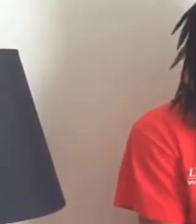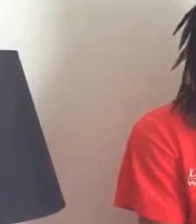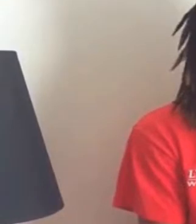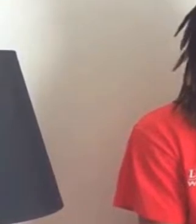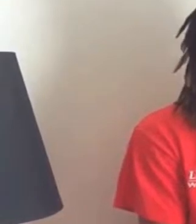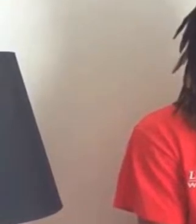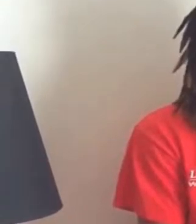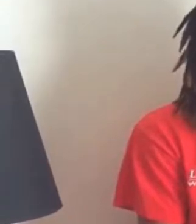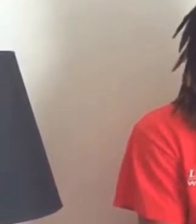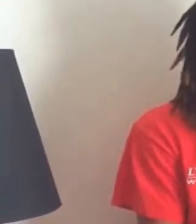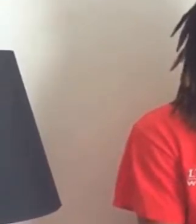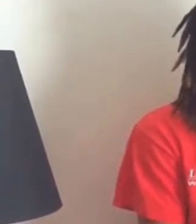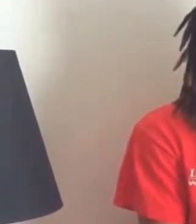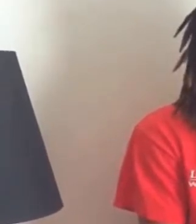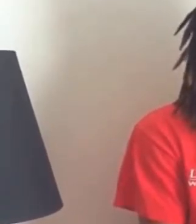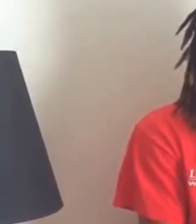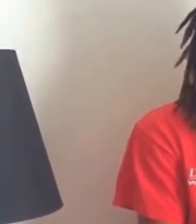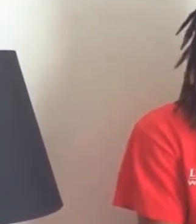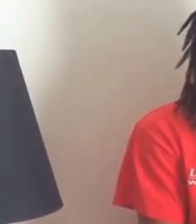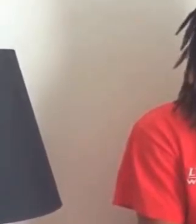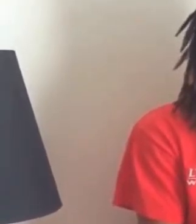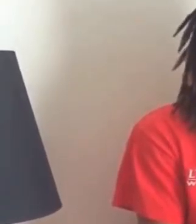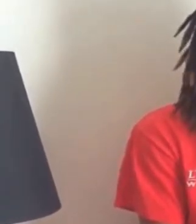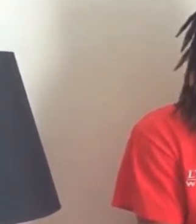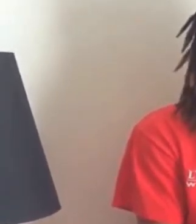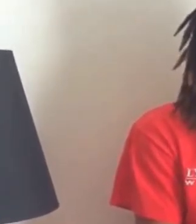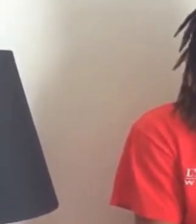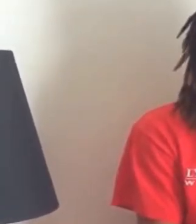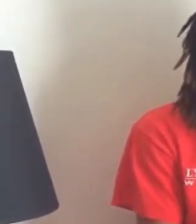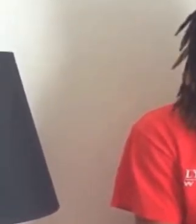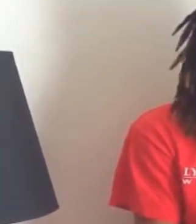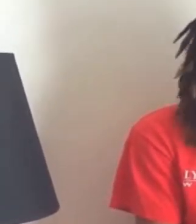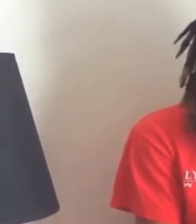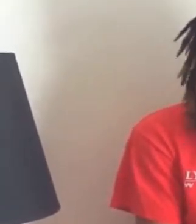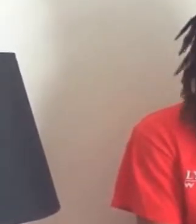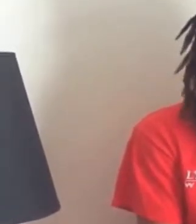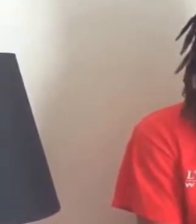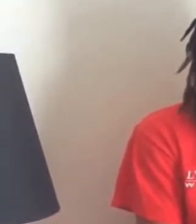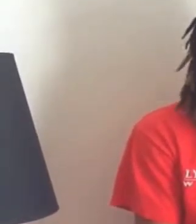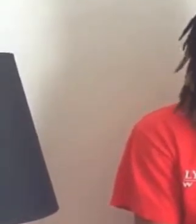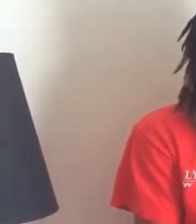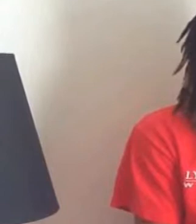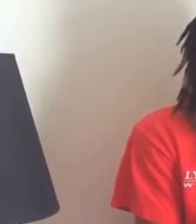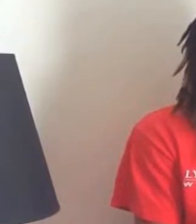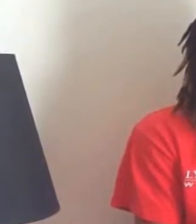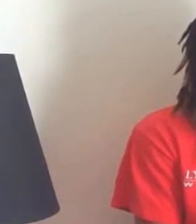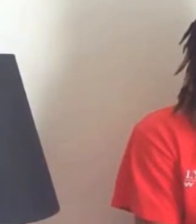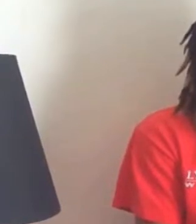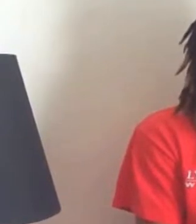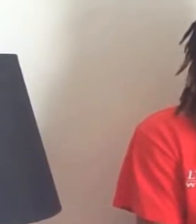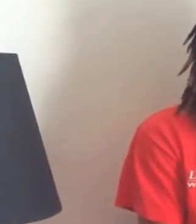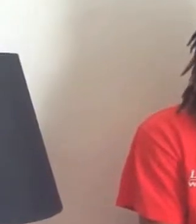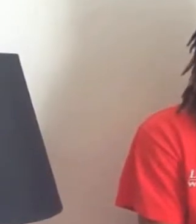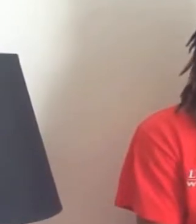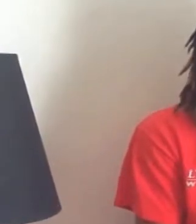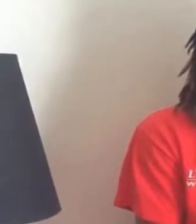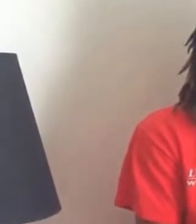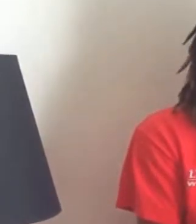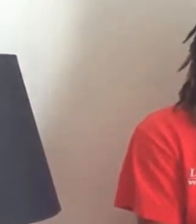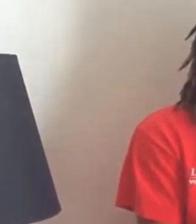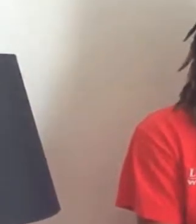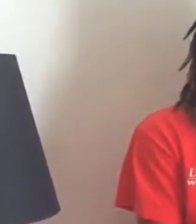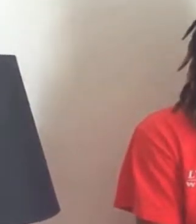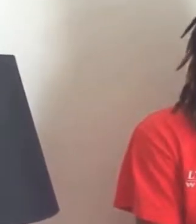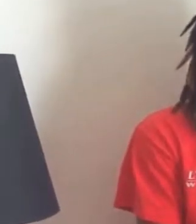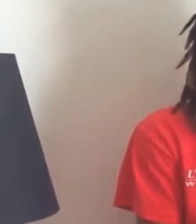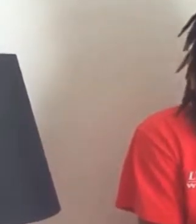from EC Glass was how to be a team player. I used that skill in the classroom, on the court, and on the field, and even in